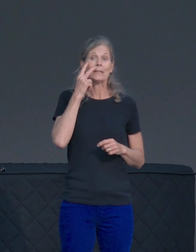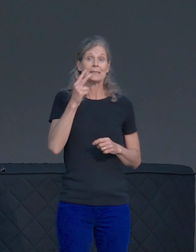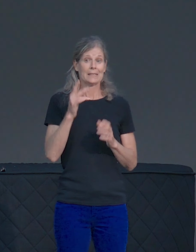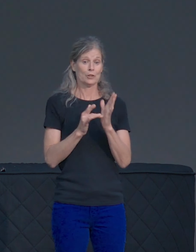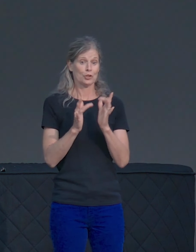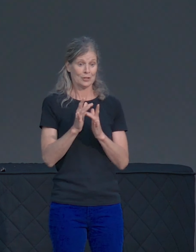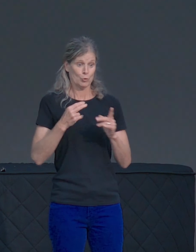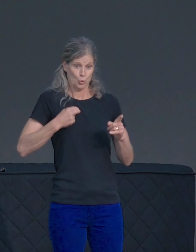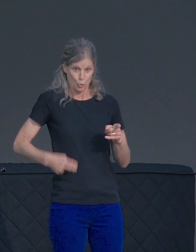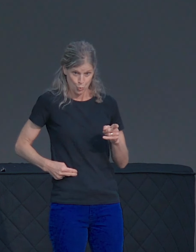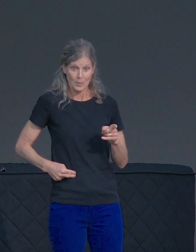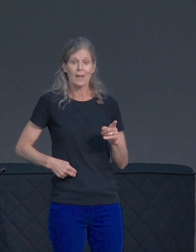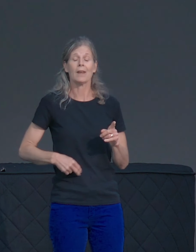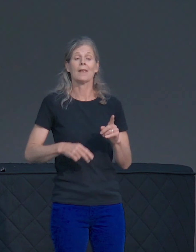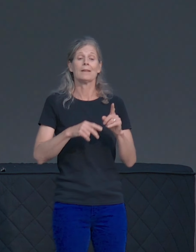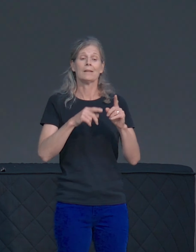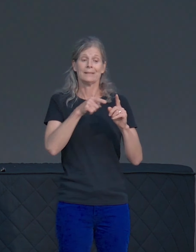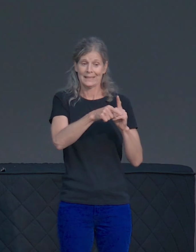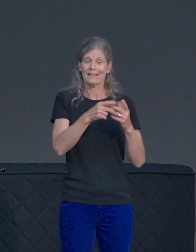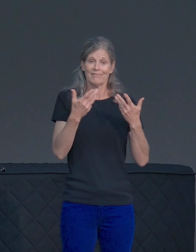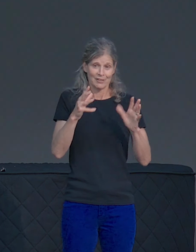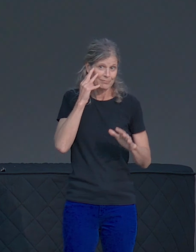who's tempted by sin.